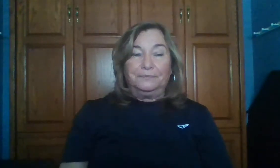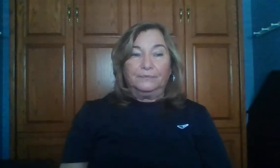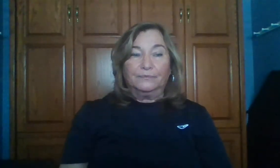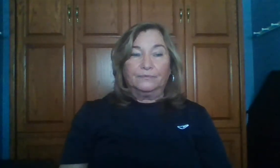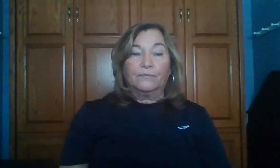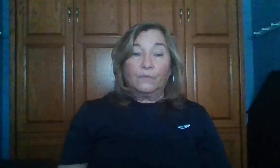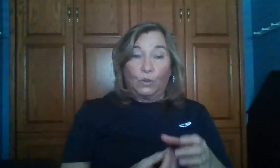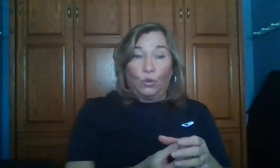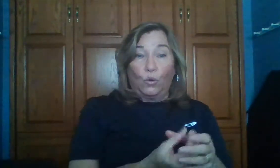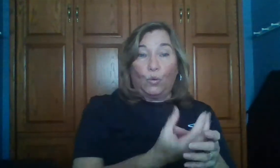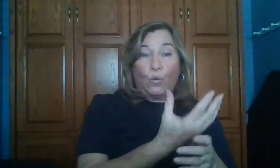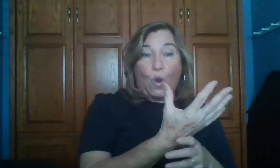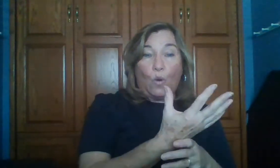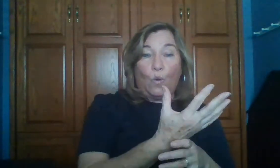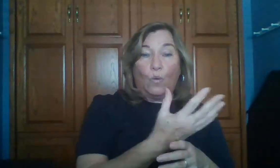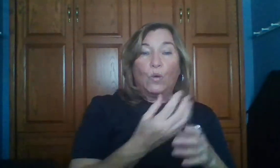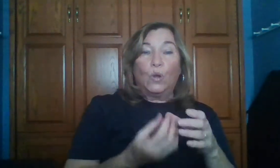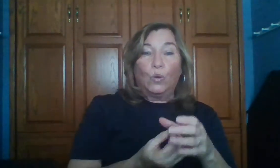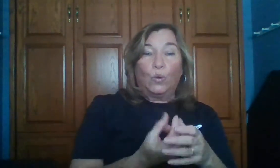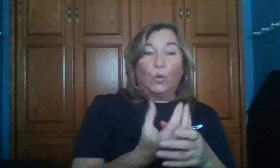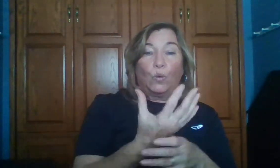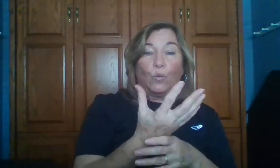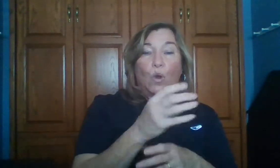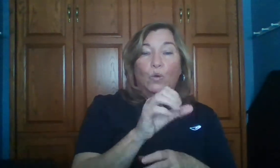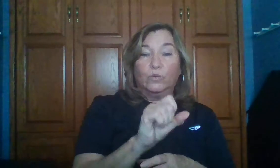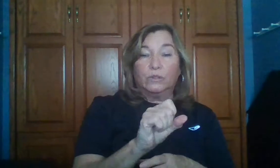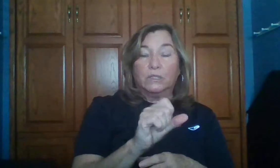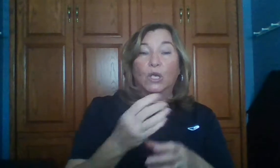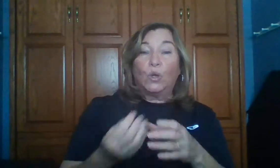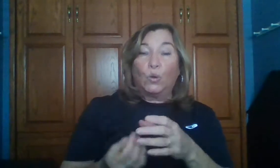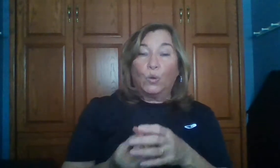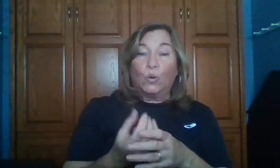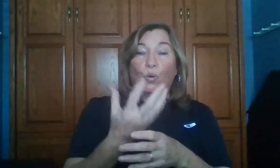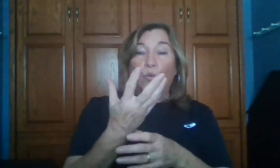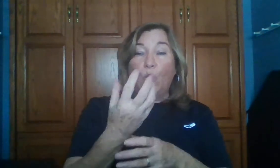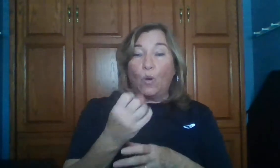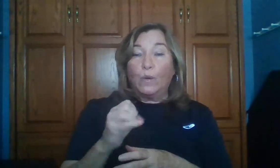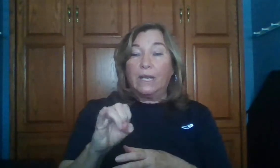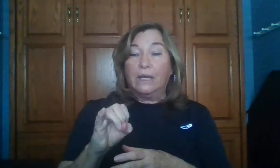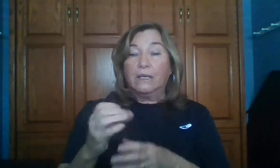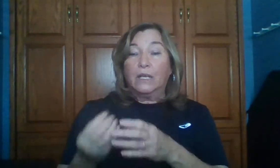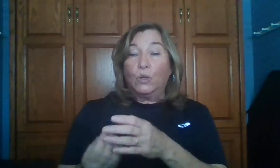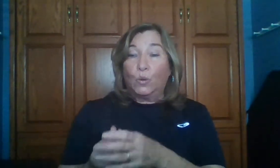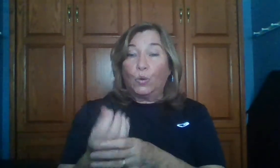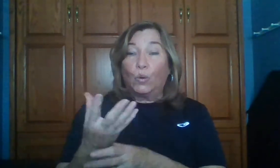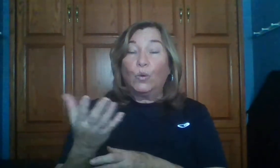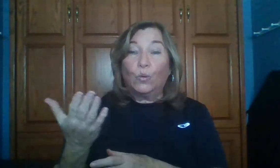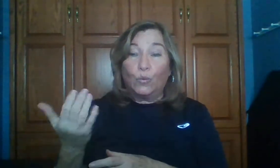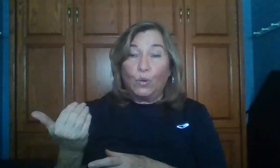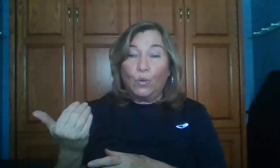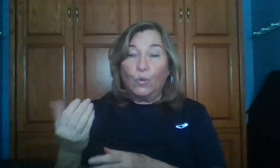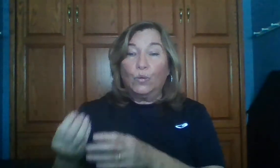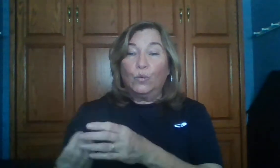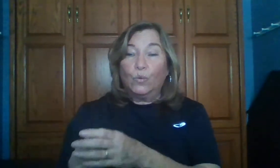Grow, grows, growing, grew, grown.